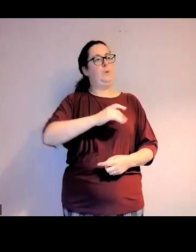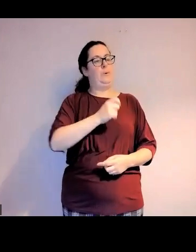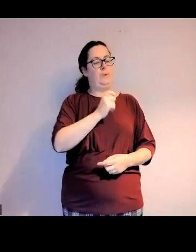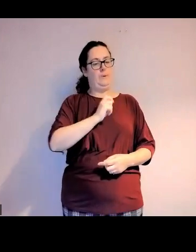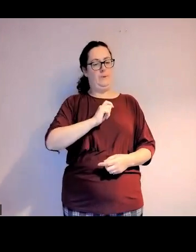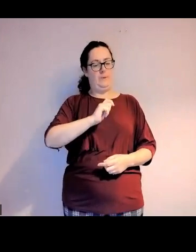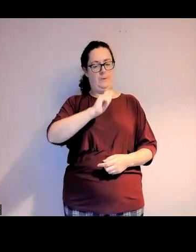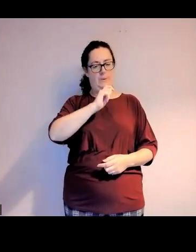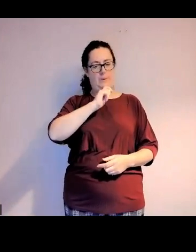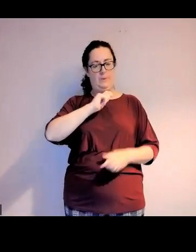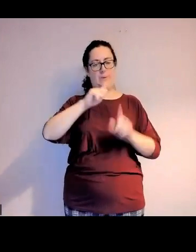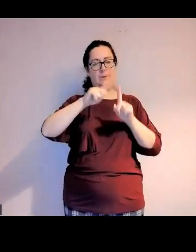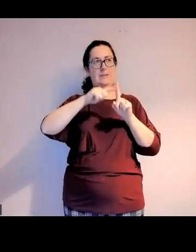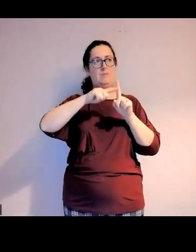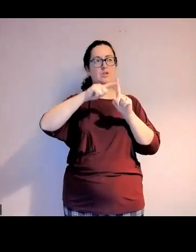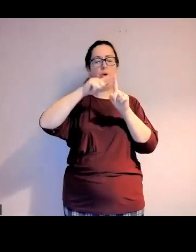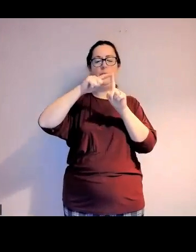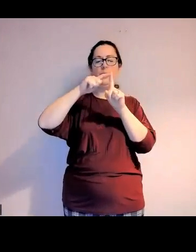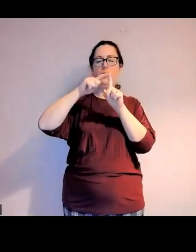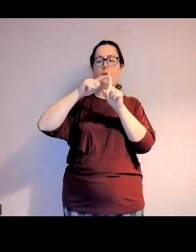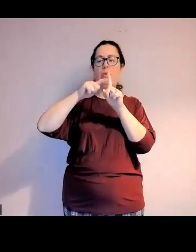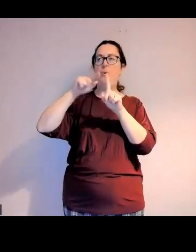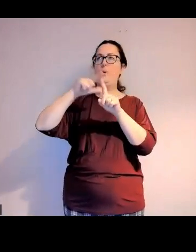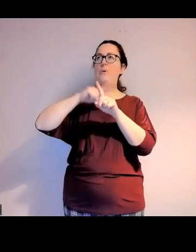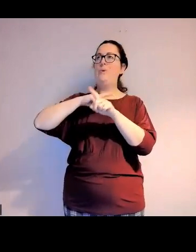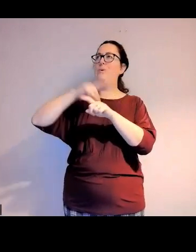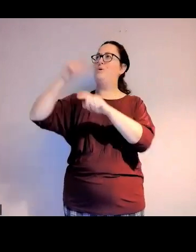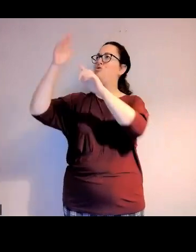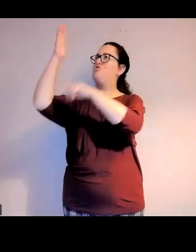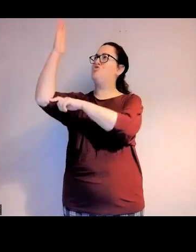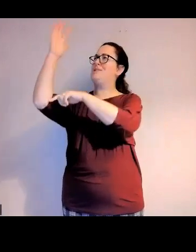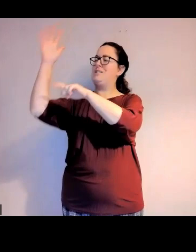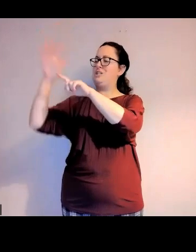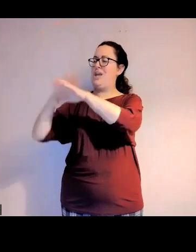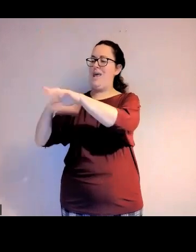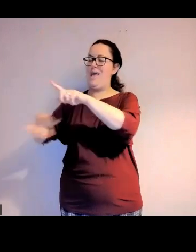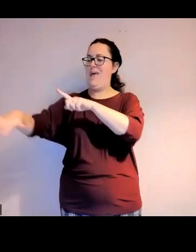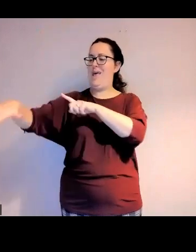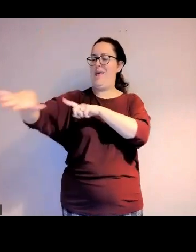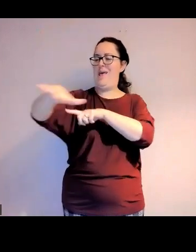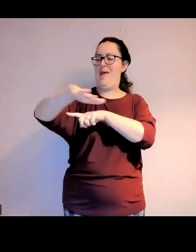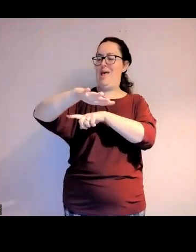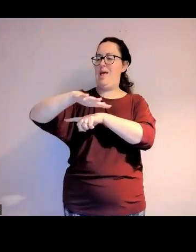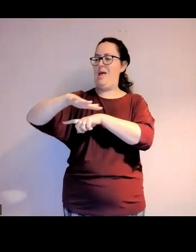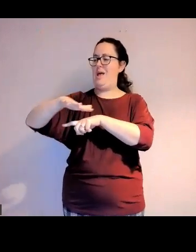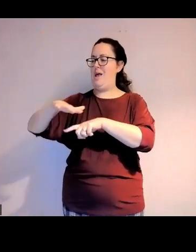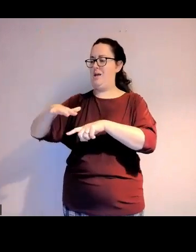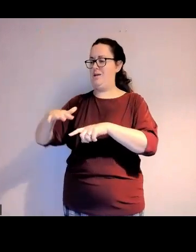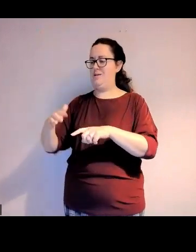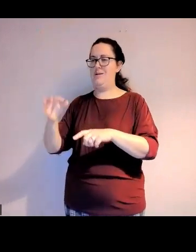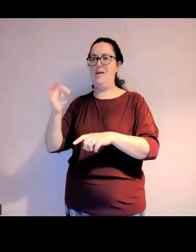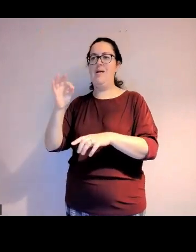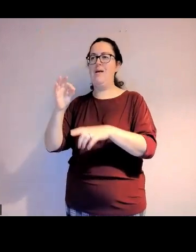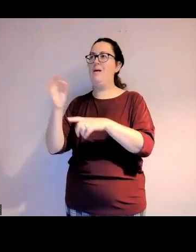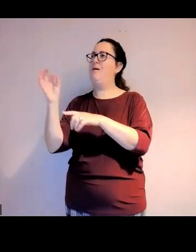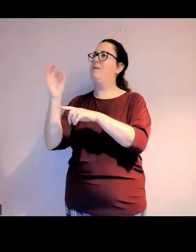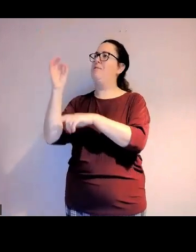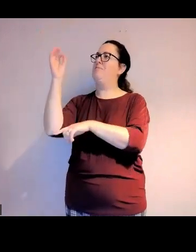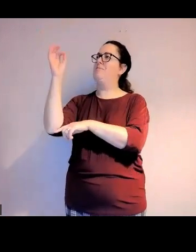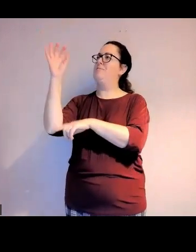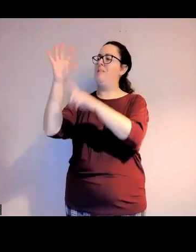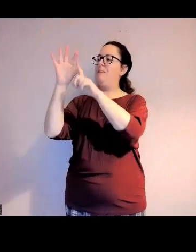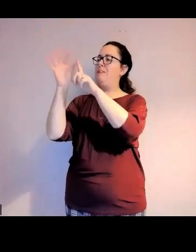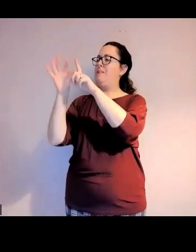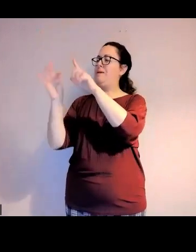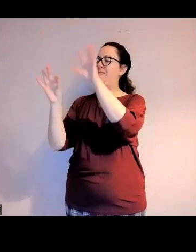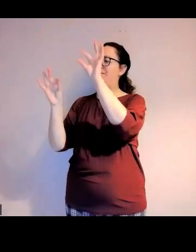Temperature drops in the shade of a tree as under the sunlit reddening leaves I return